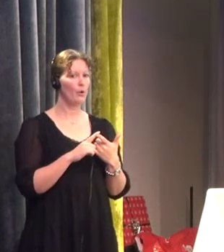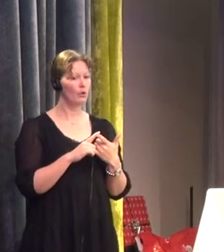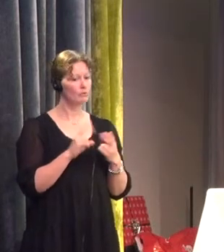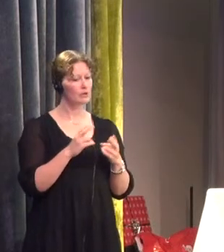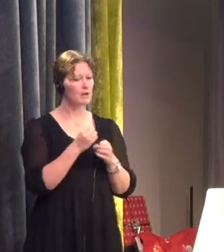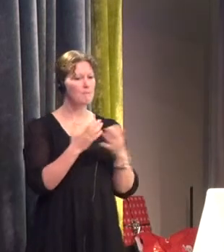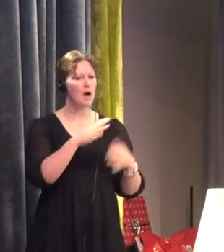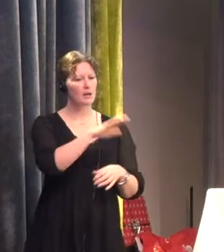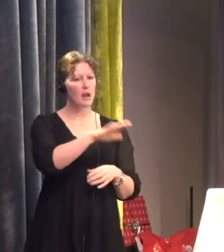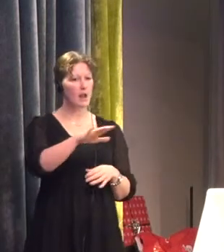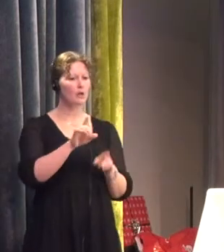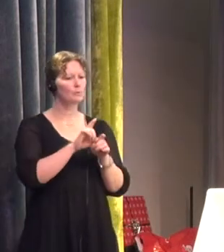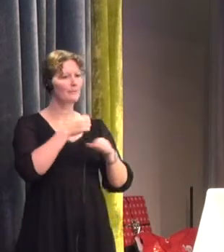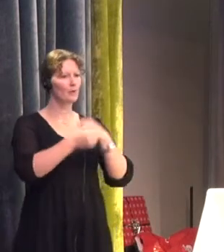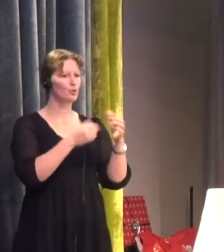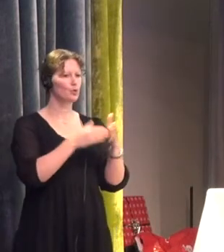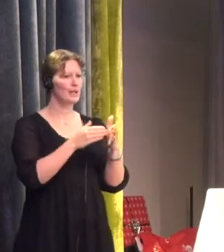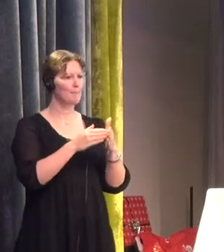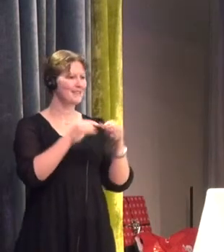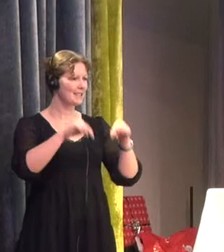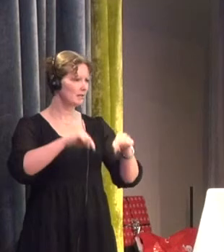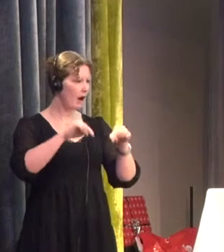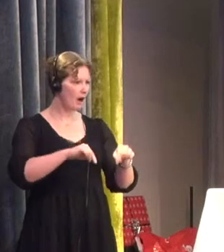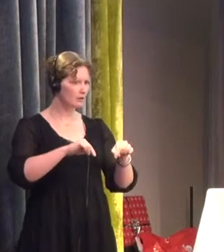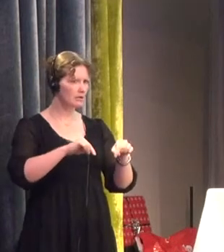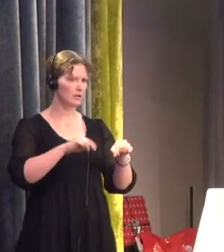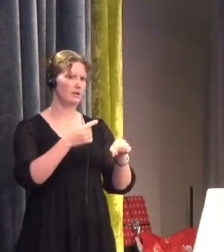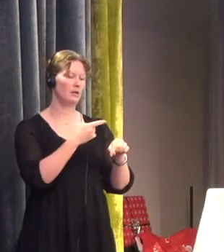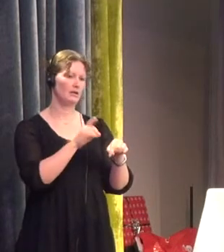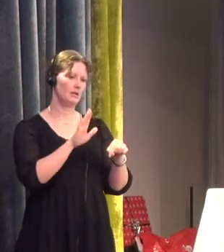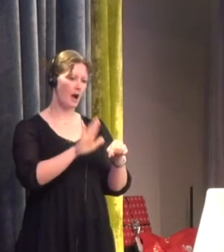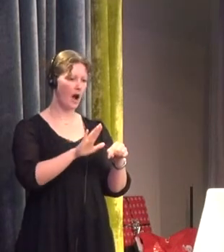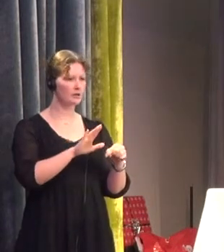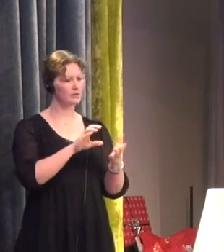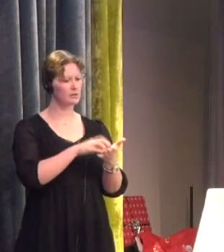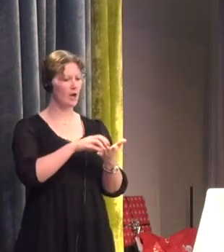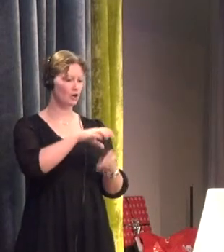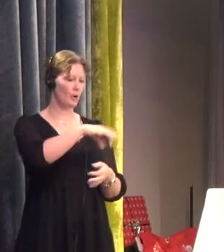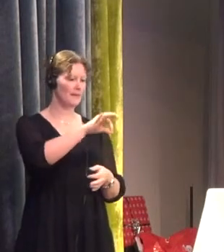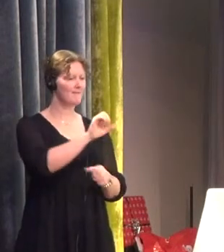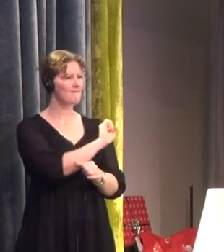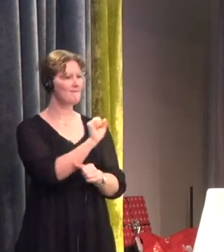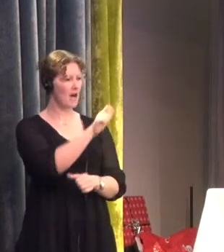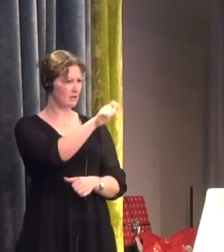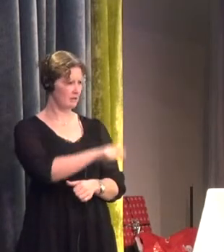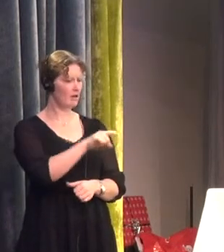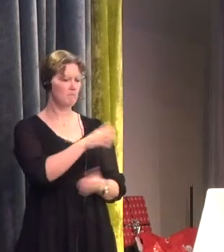proceedings. It means that someone is appointed to make all decisions on their behalf. All decisions on their